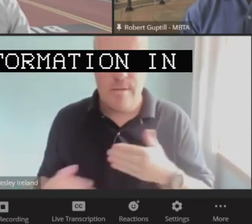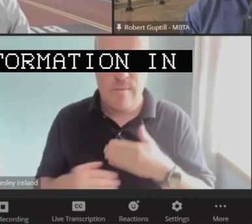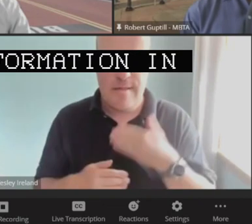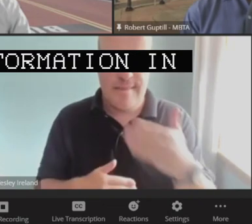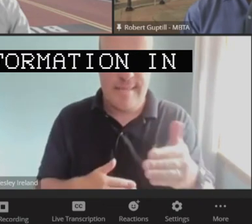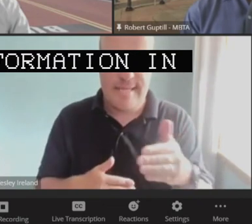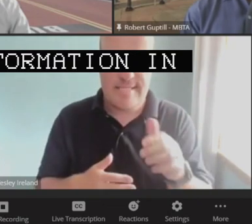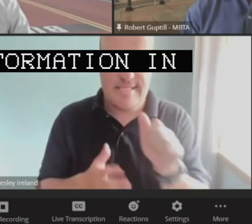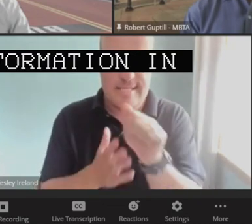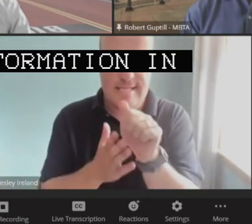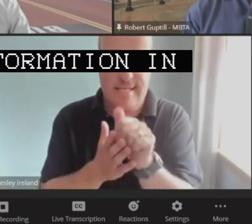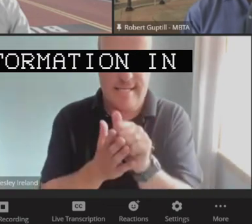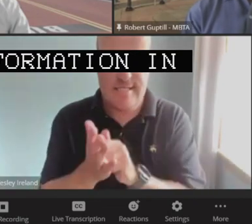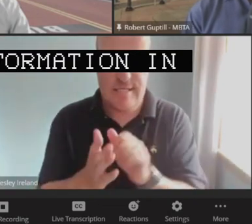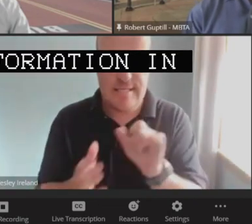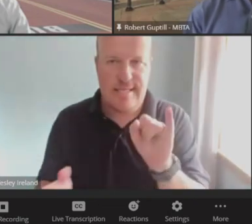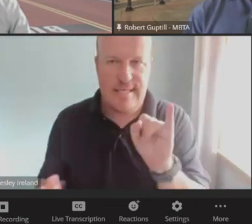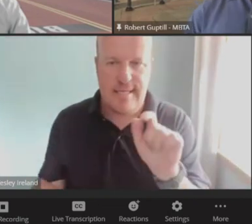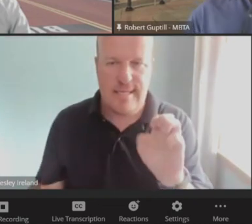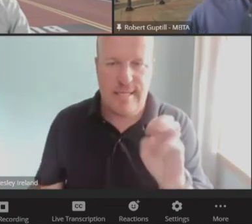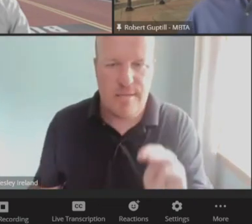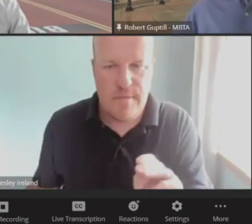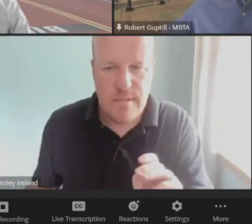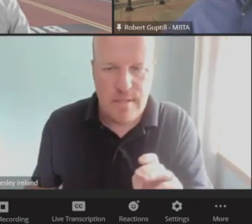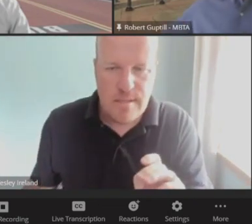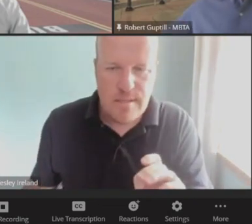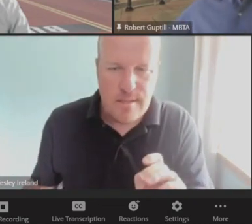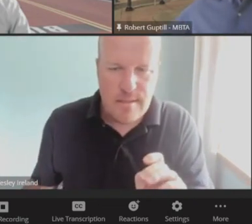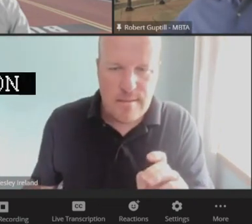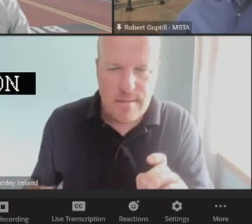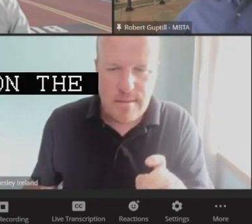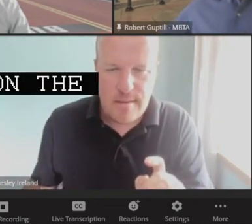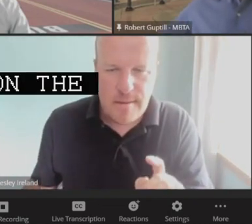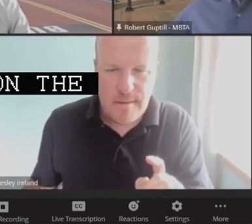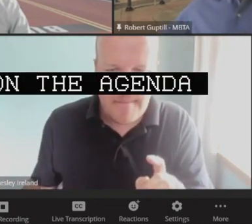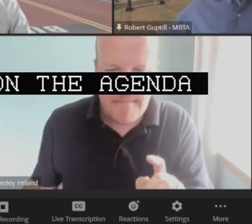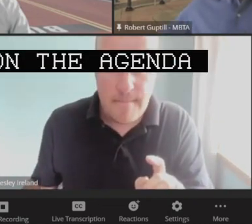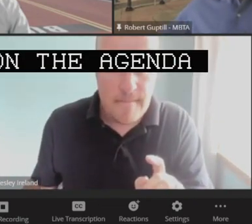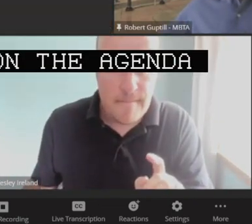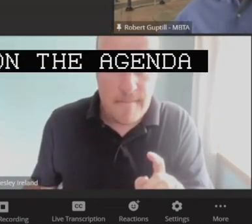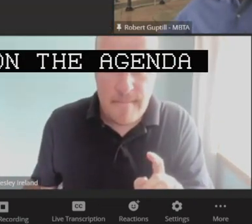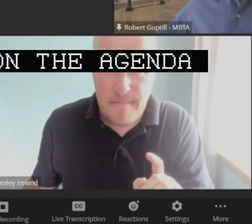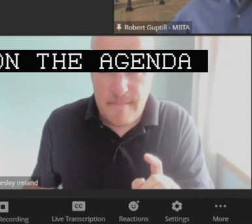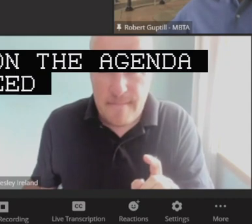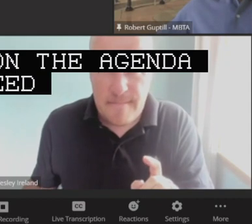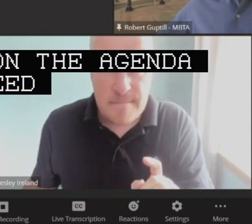I guess next on the agenda, I'm going to proceed with the,